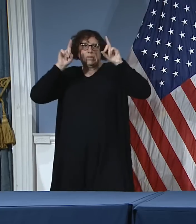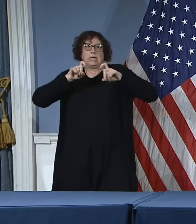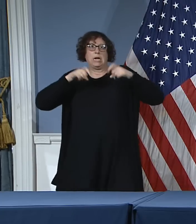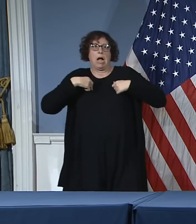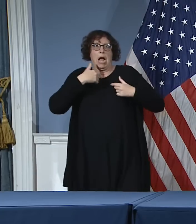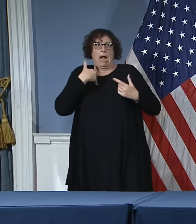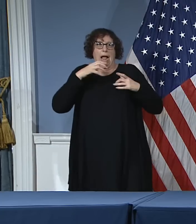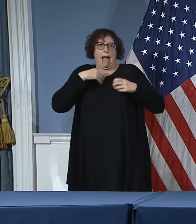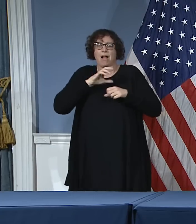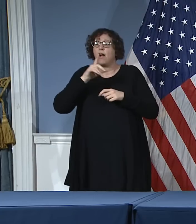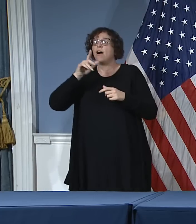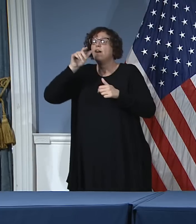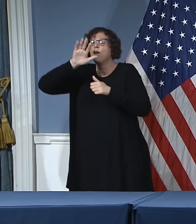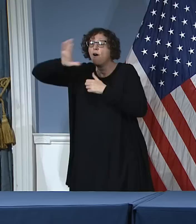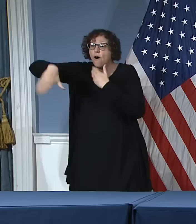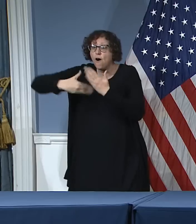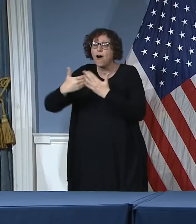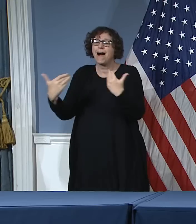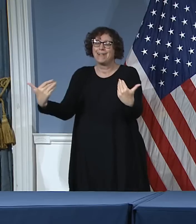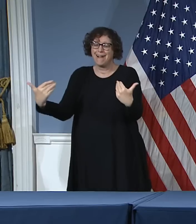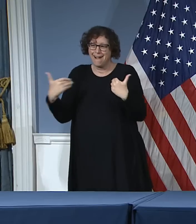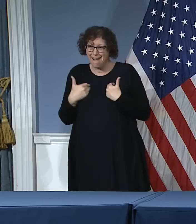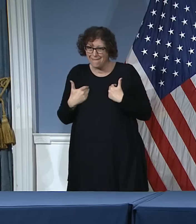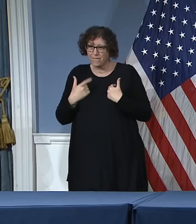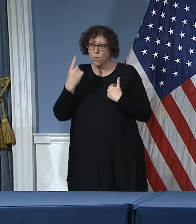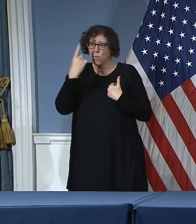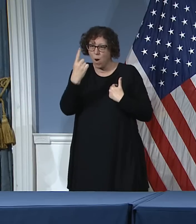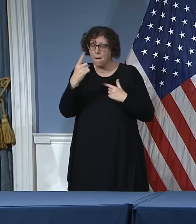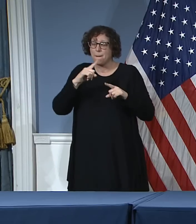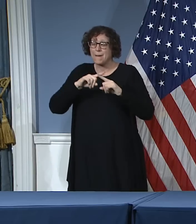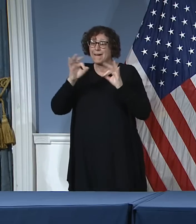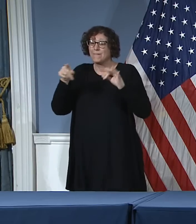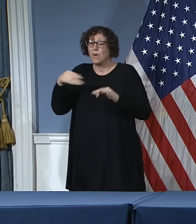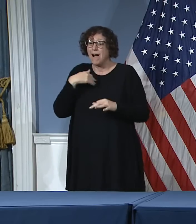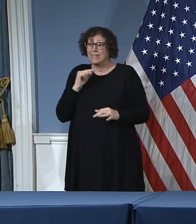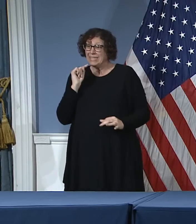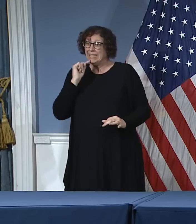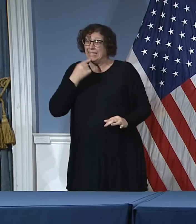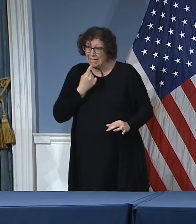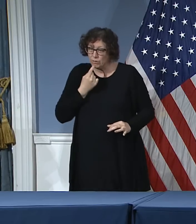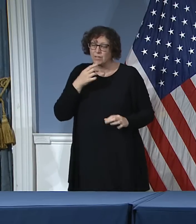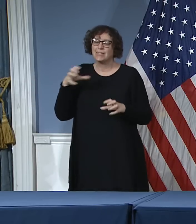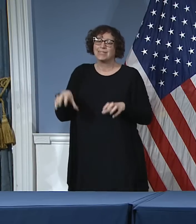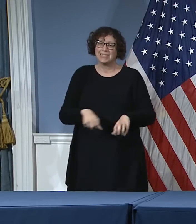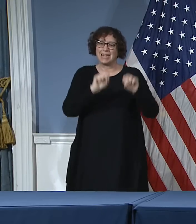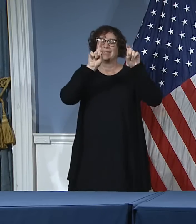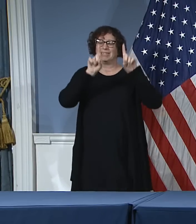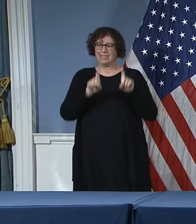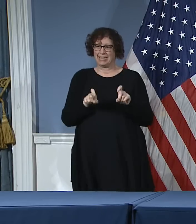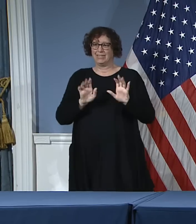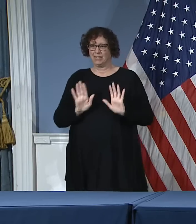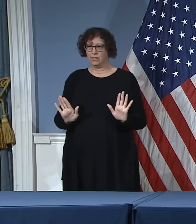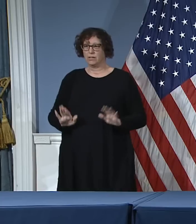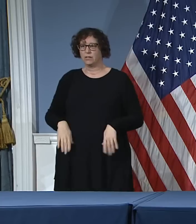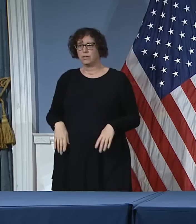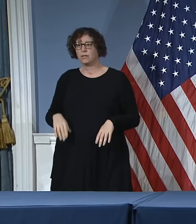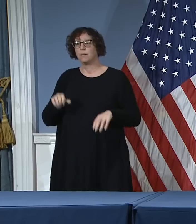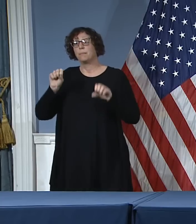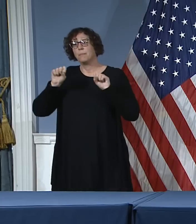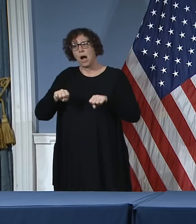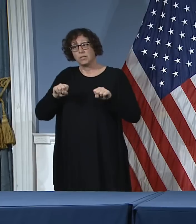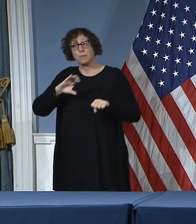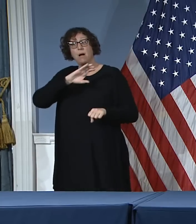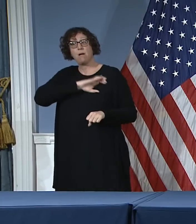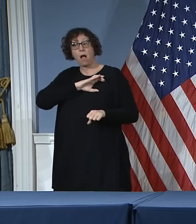says about something, we don't think this is a smart way to do this line, and we want people to go away and come back later. There's different ways we'll deal with it. But for